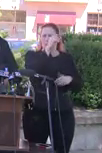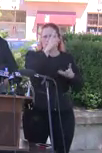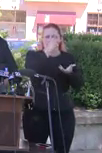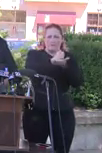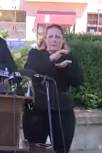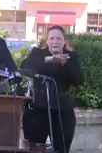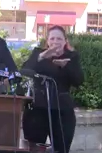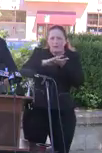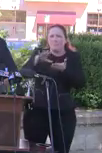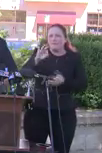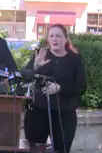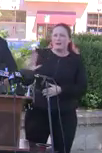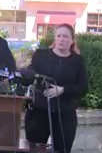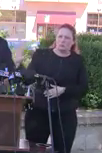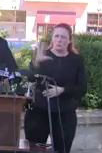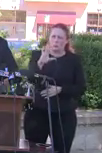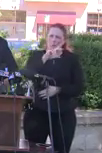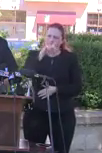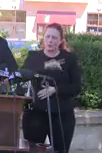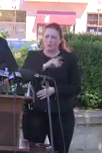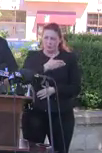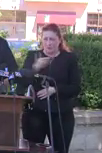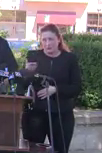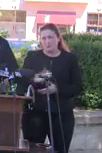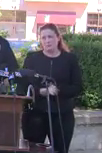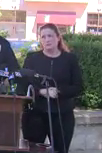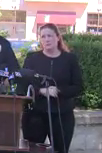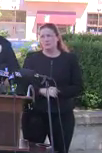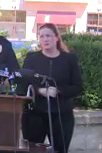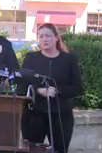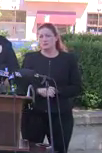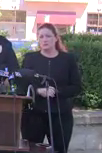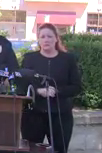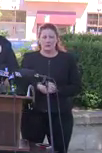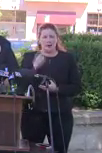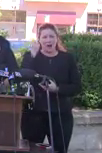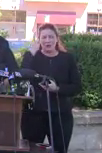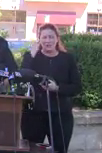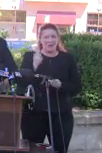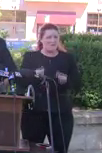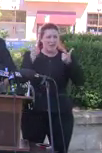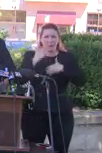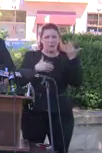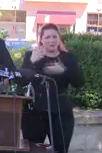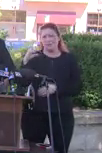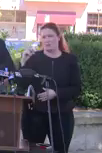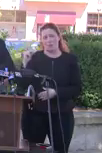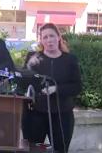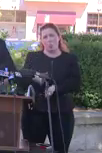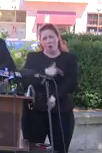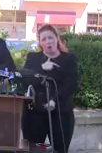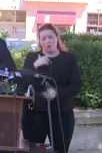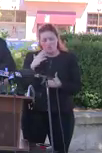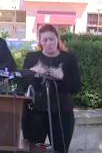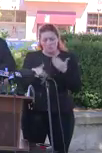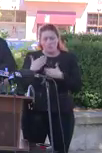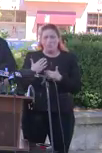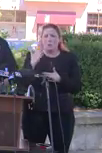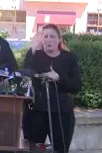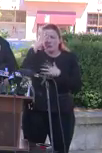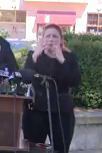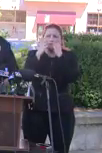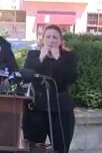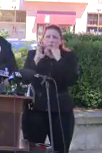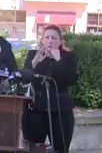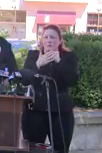trying to find those personal belongings. Understand and please appreciate it's going to be a long process, but we're also very conscious of people's belongings that they've